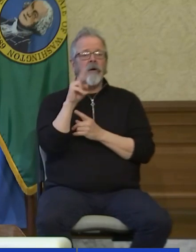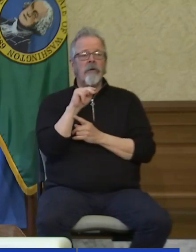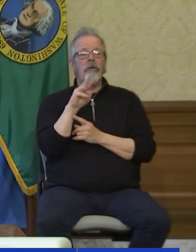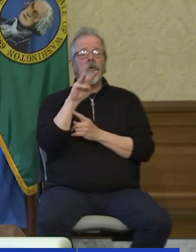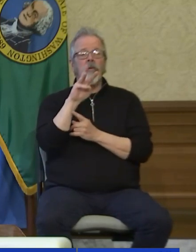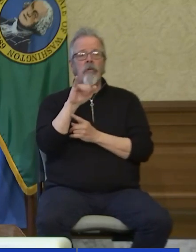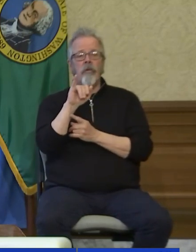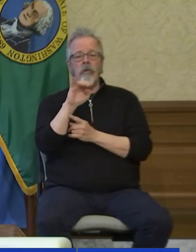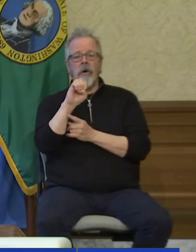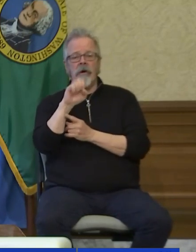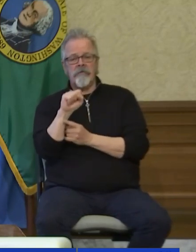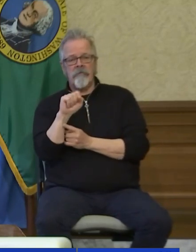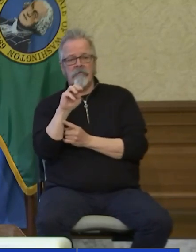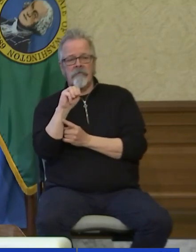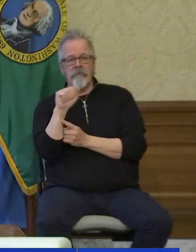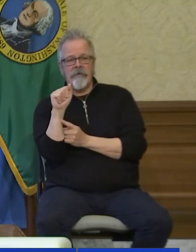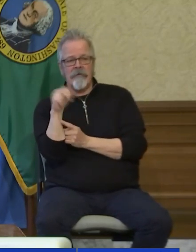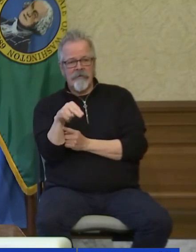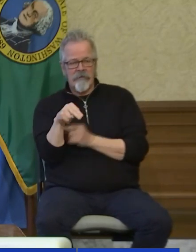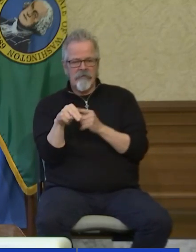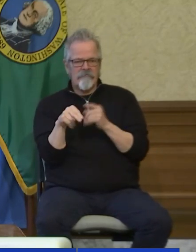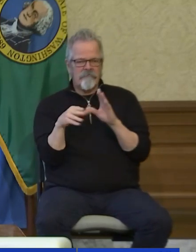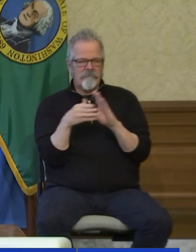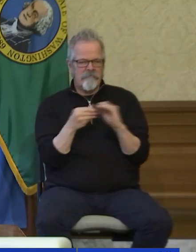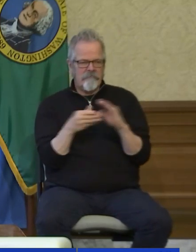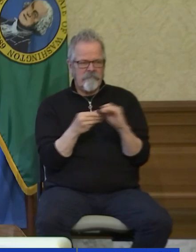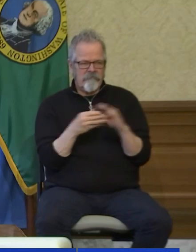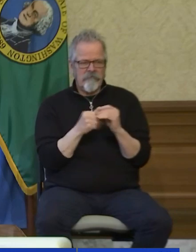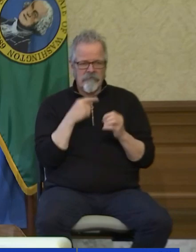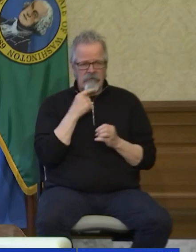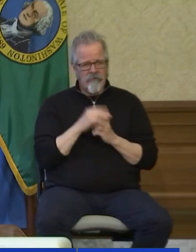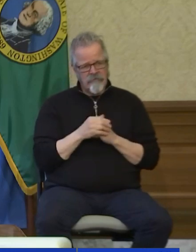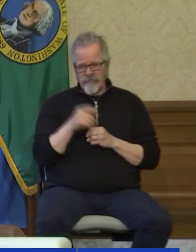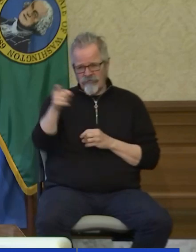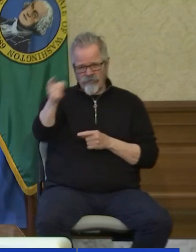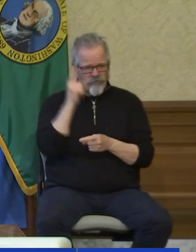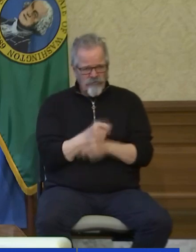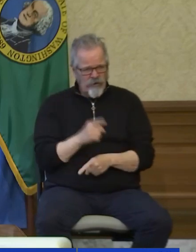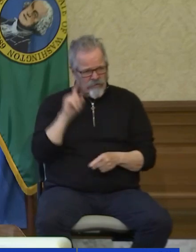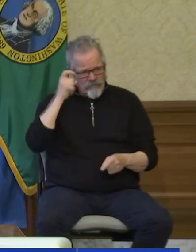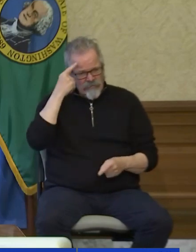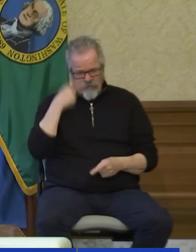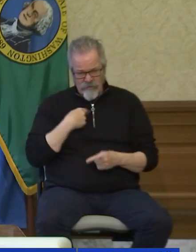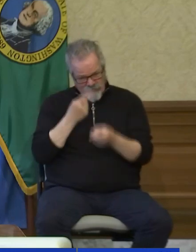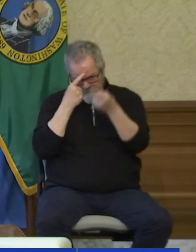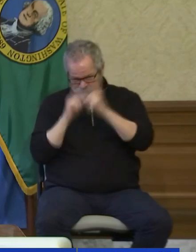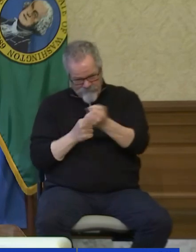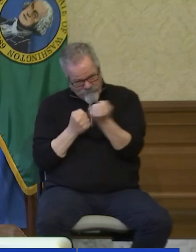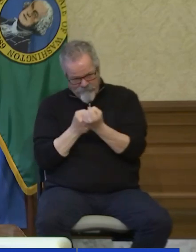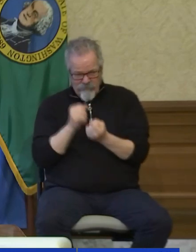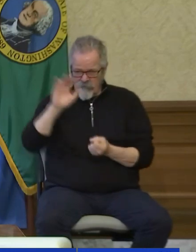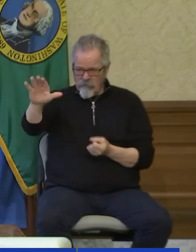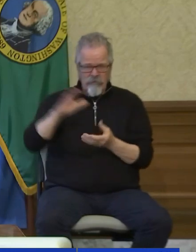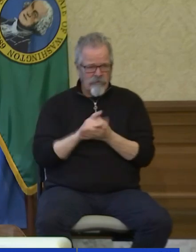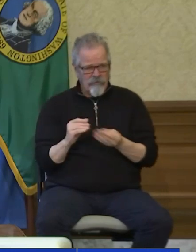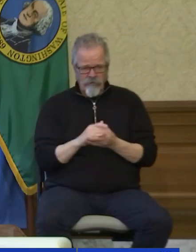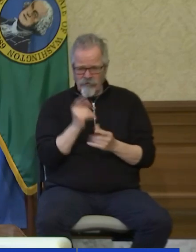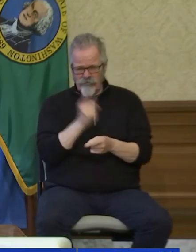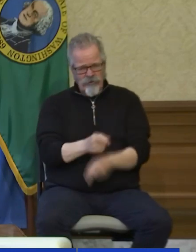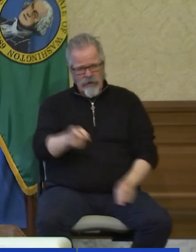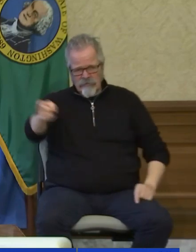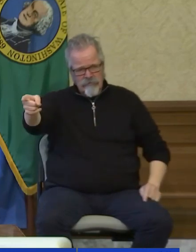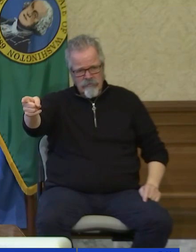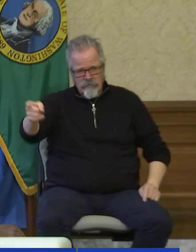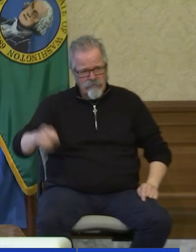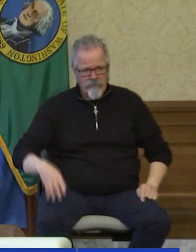is going to be really important. The virus is still going to be out there. We know that people can have it without symptoms. And so we